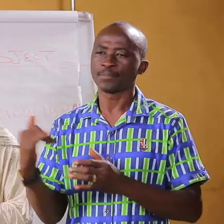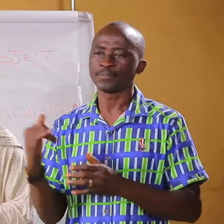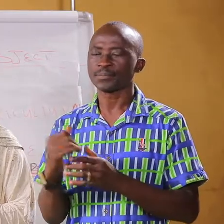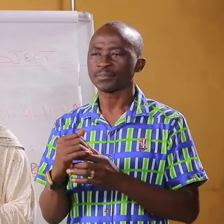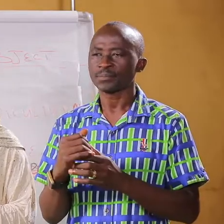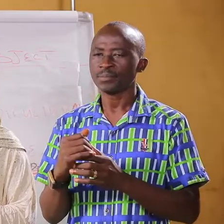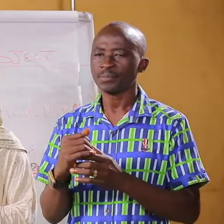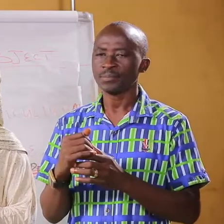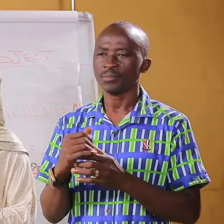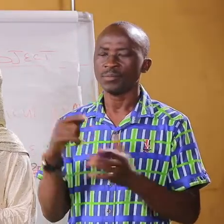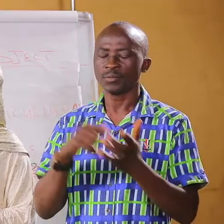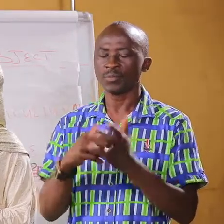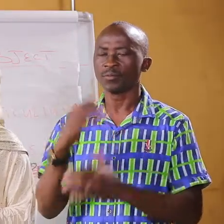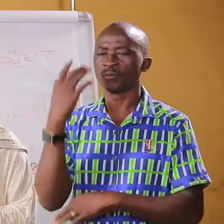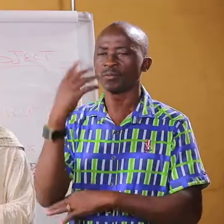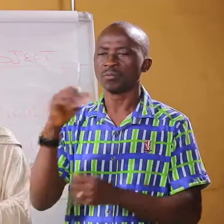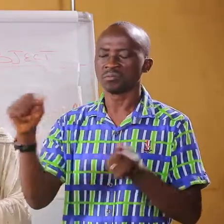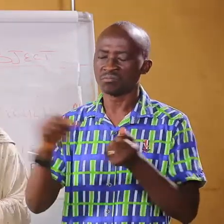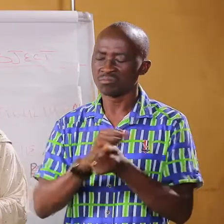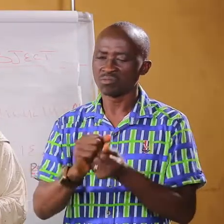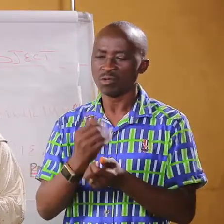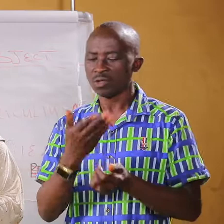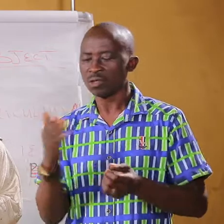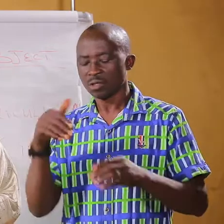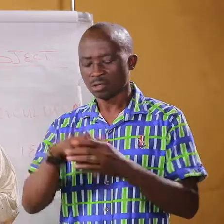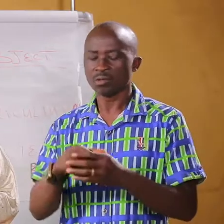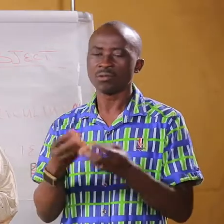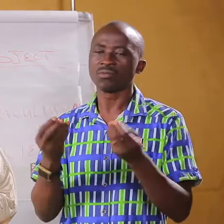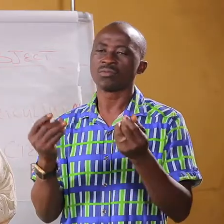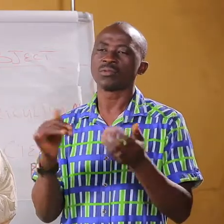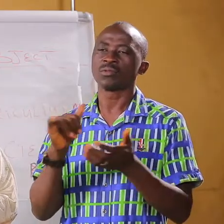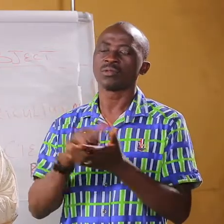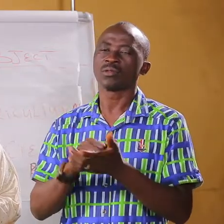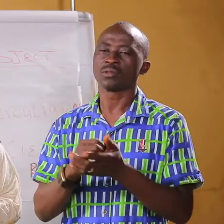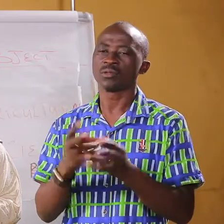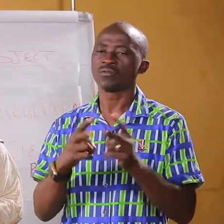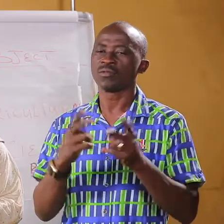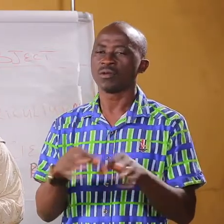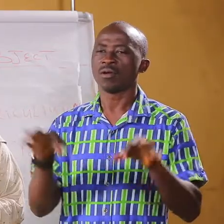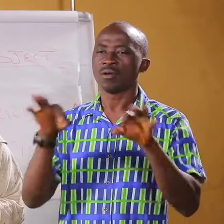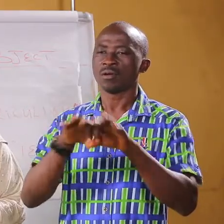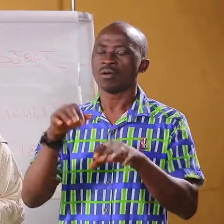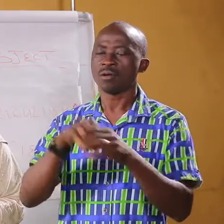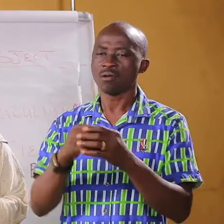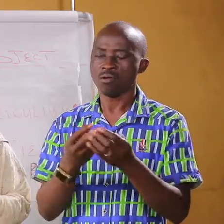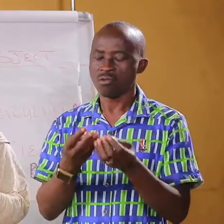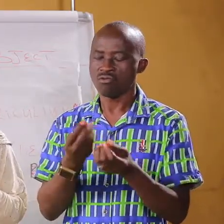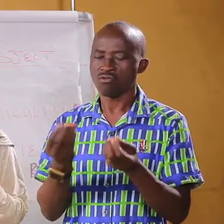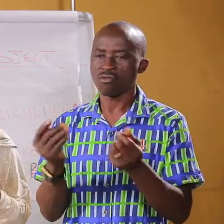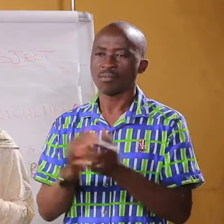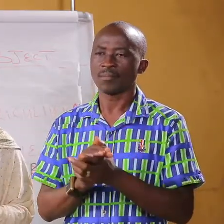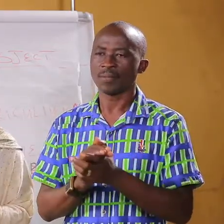this fire, they destroy organic matter. And this organic matter, they are very helpful. They help in